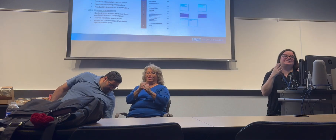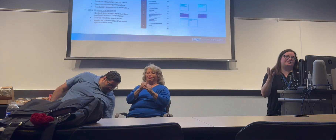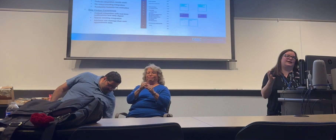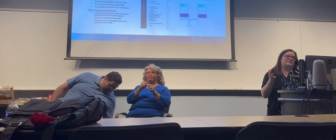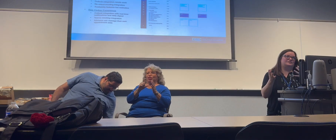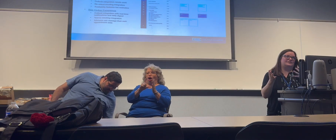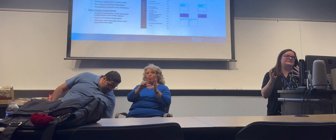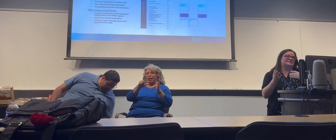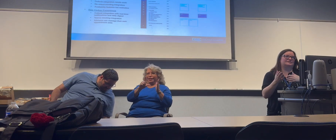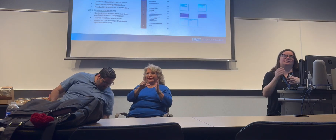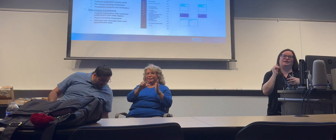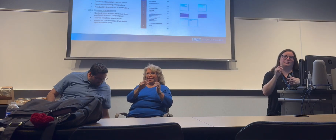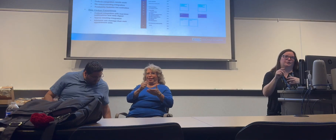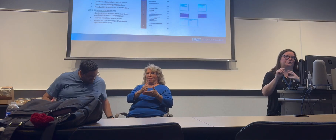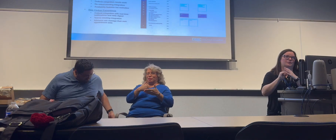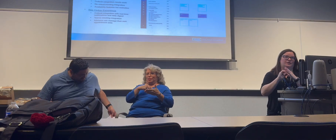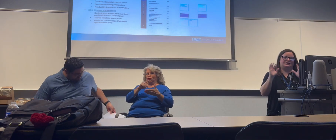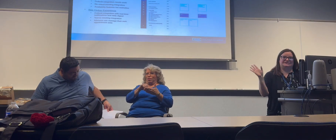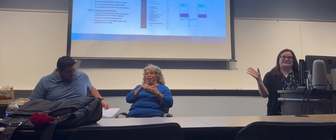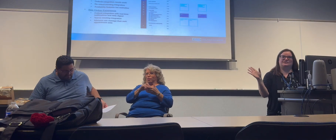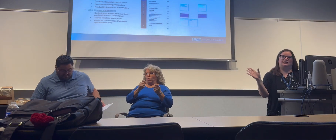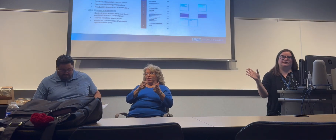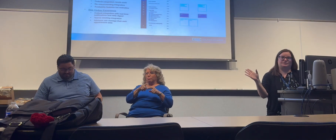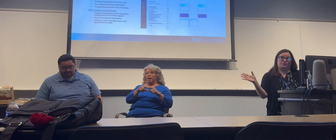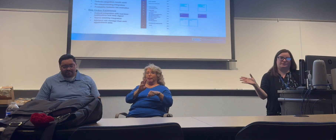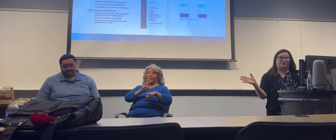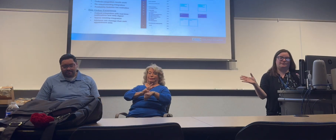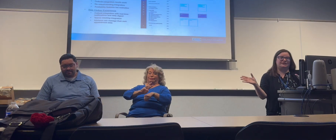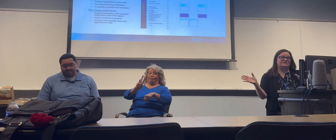but I still have to, at 6 o'clock, pull a report and send